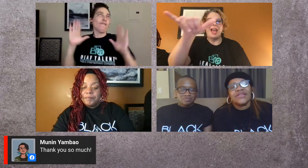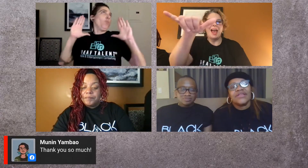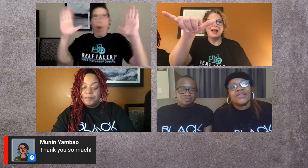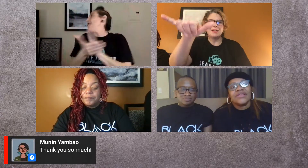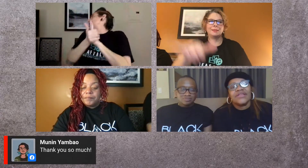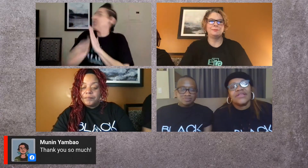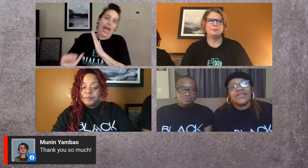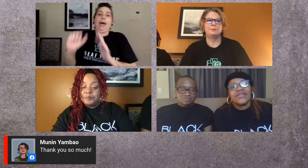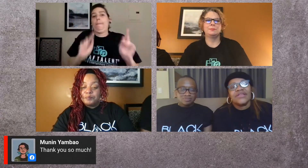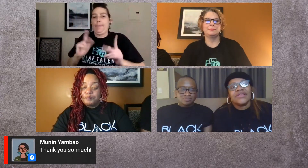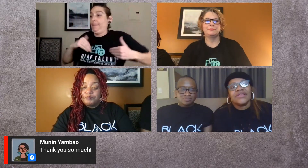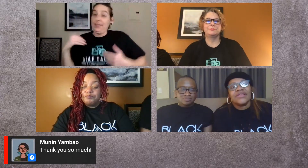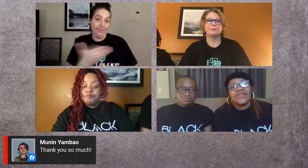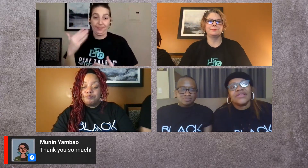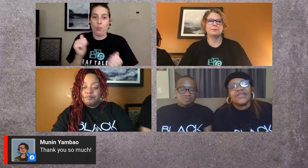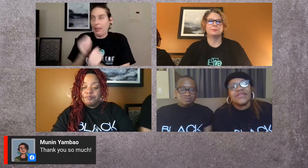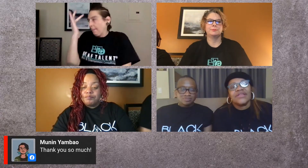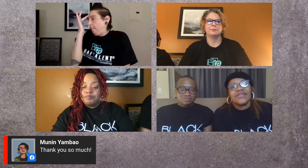about problem solving.